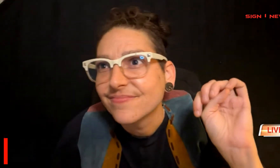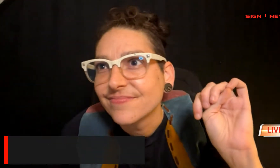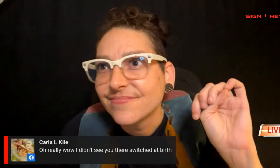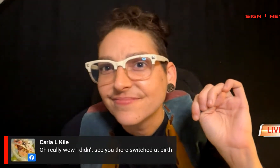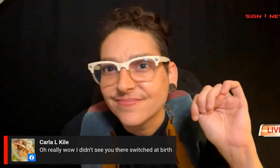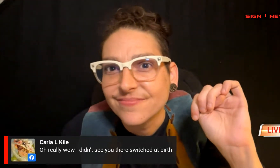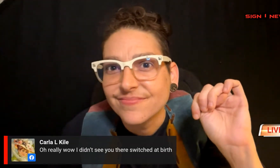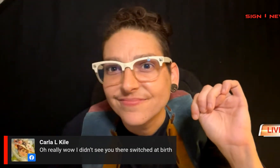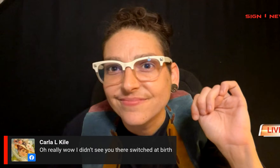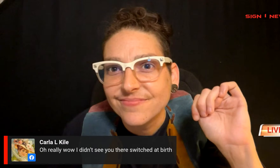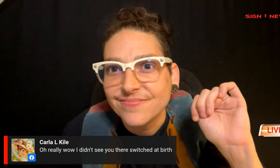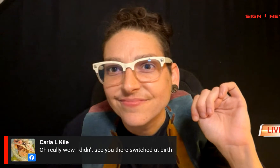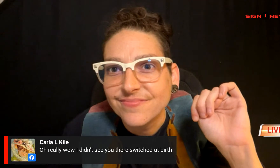Oops.